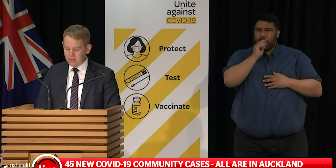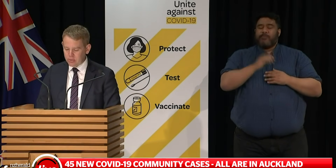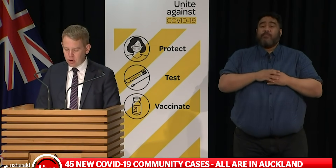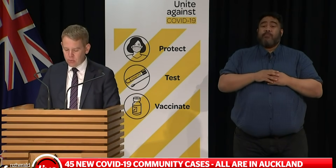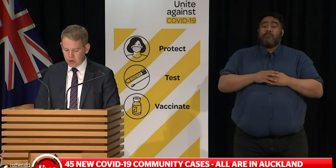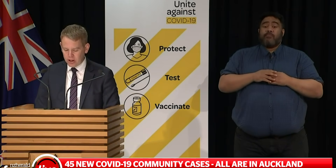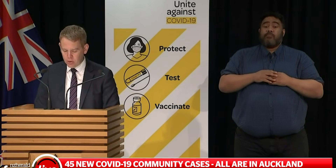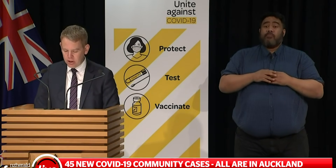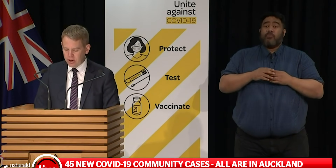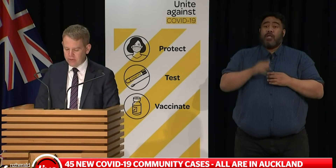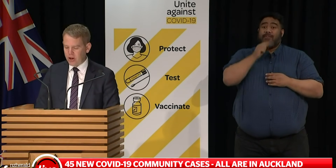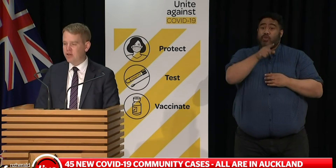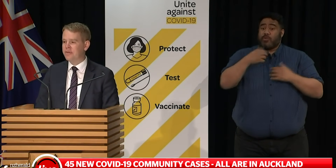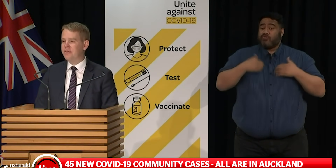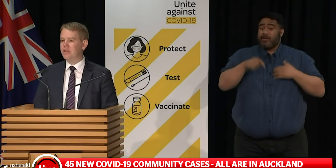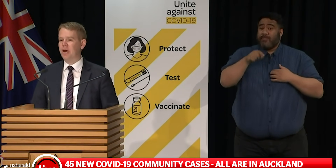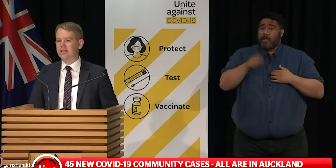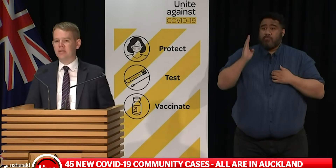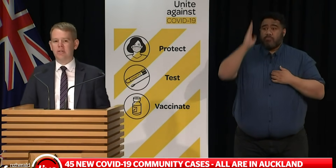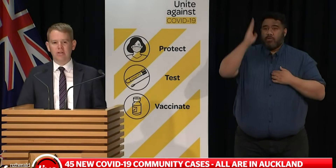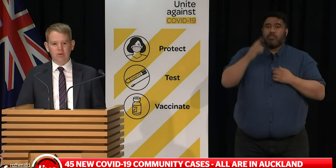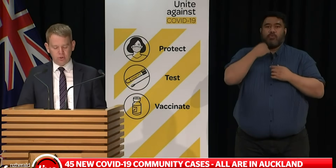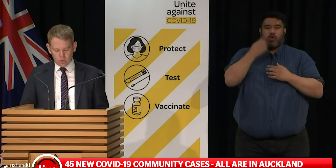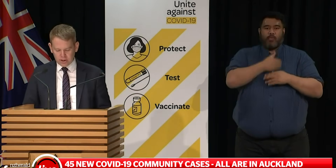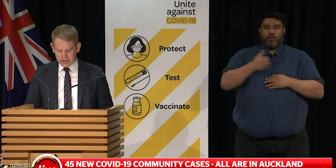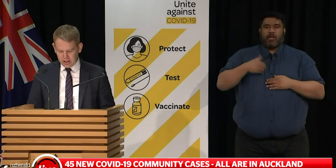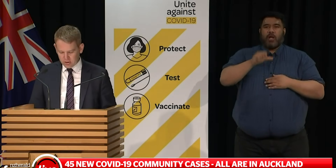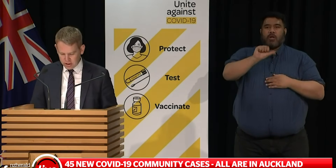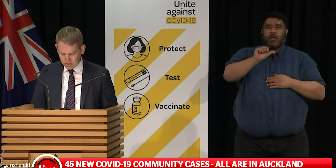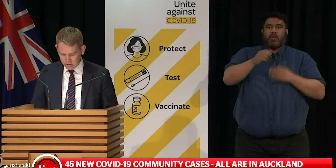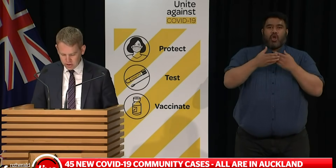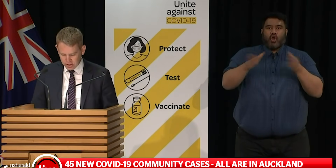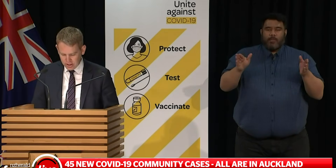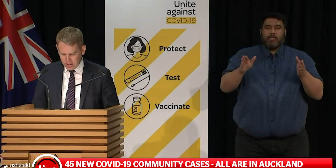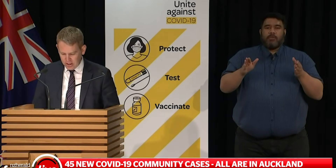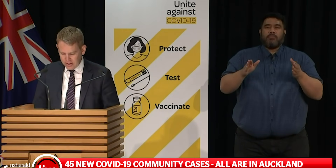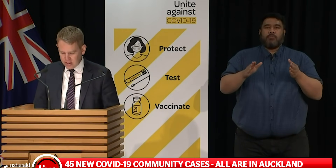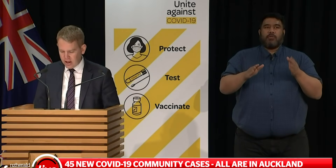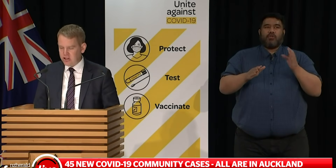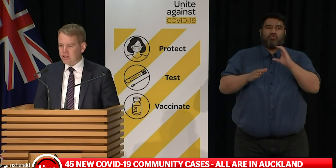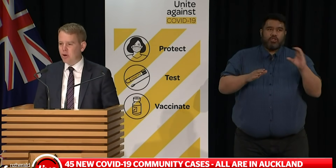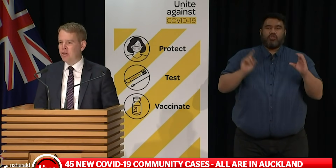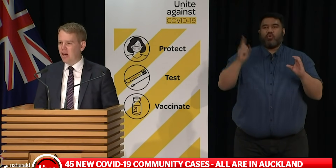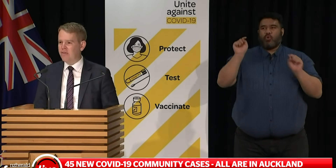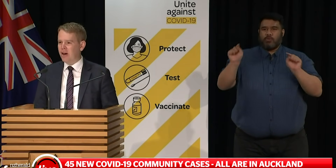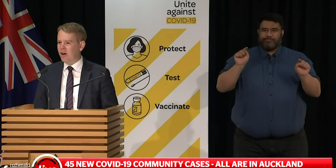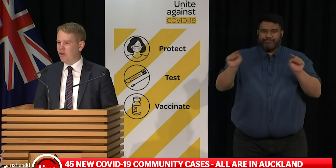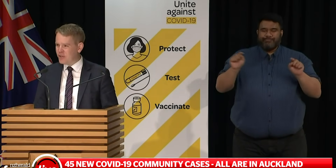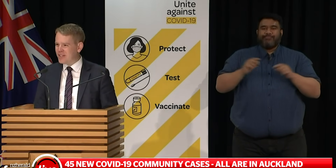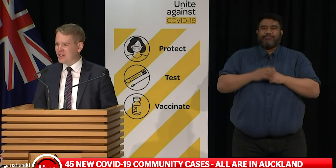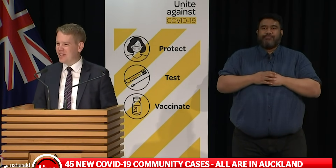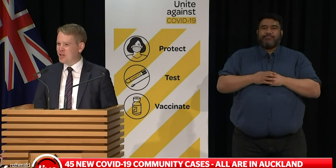at 9 a.m. tomorrow morning, and we'll be looking for 150 participants across Auckland and Christchurch. These locations both